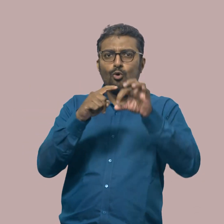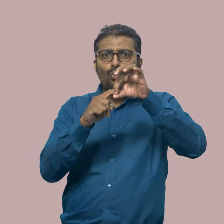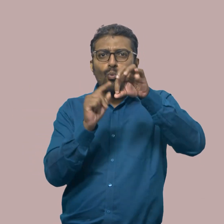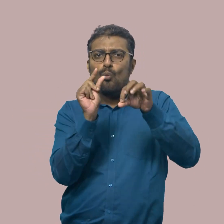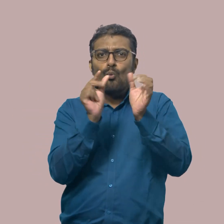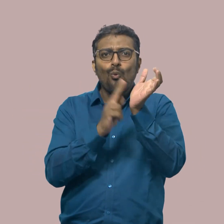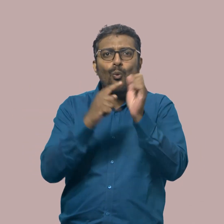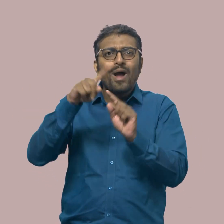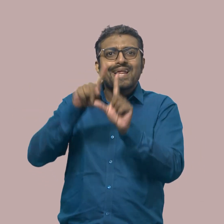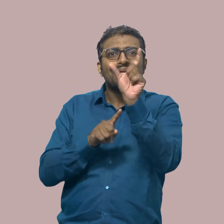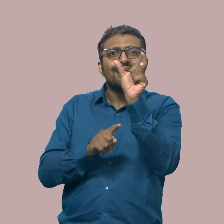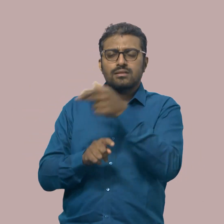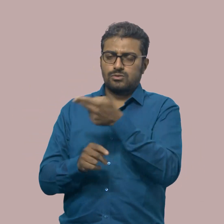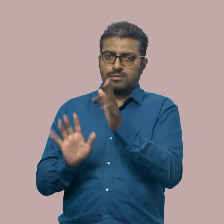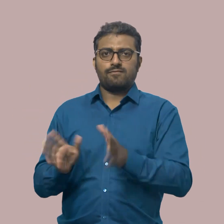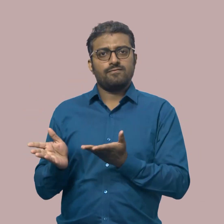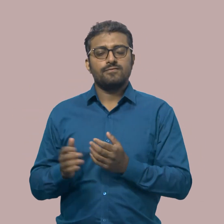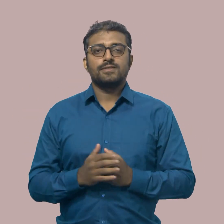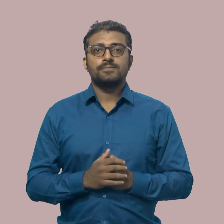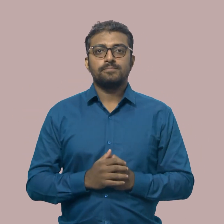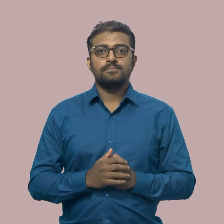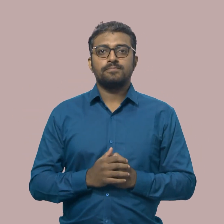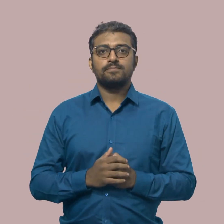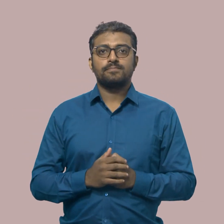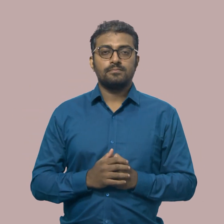and you can add many and for quantity numbers.